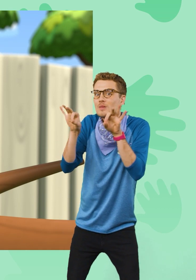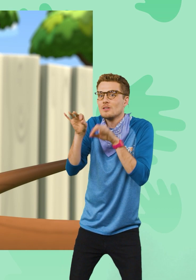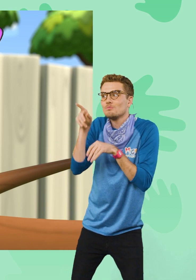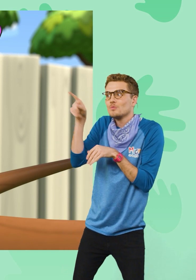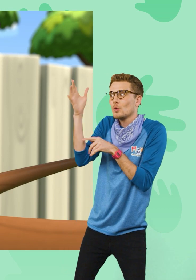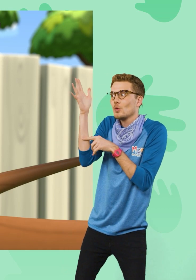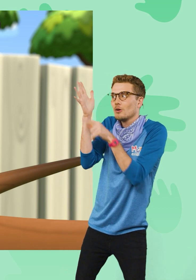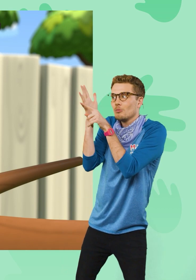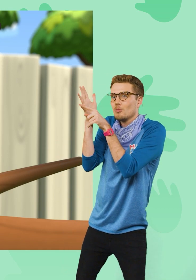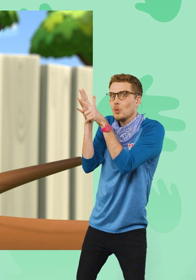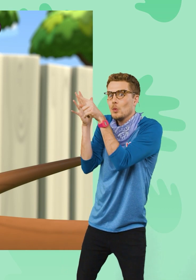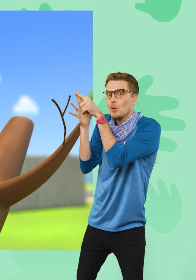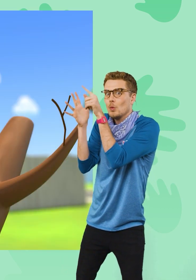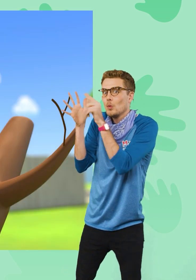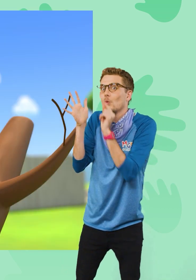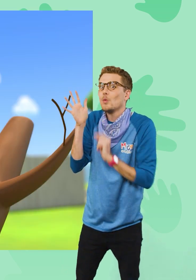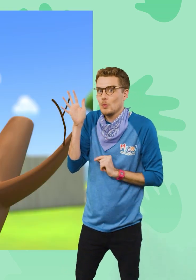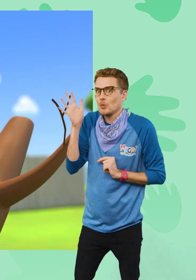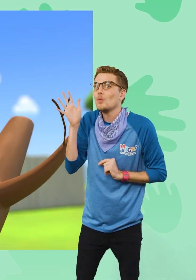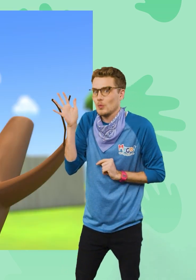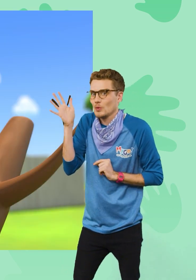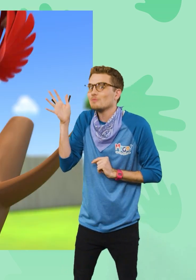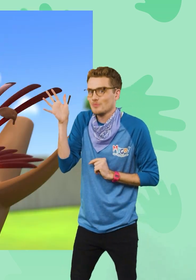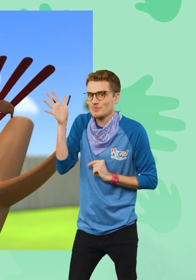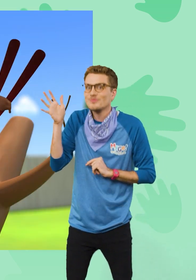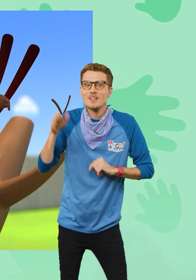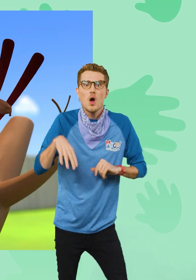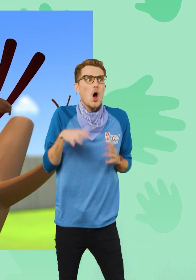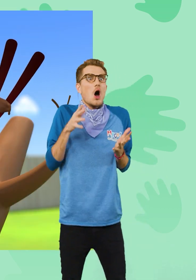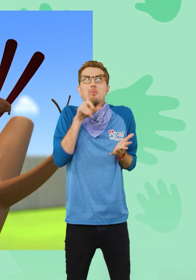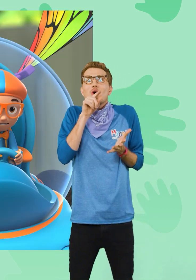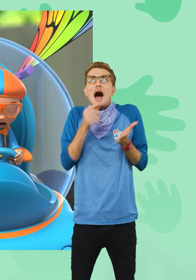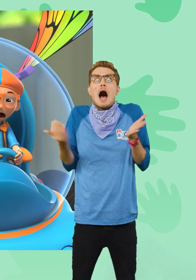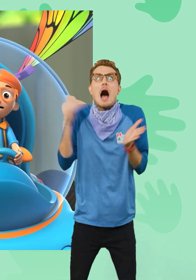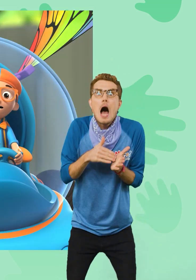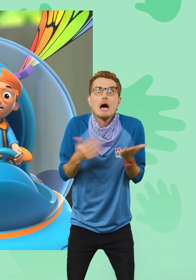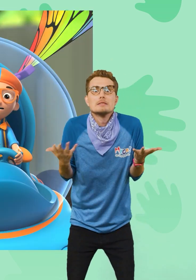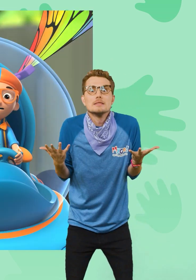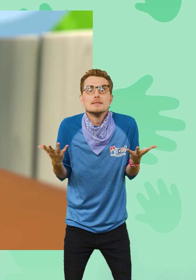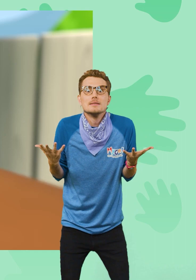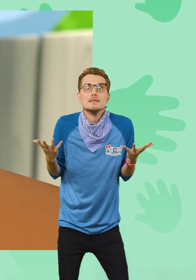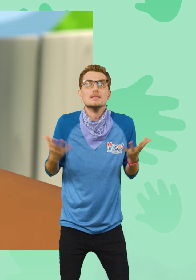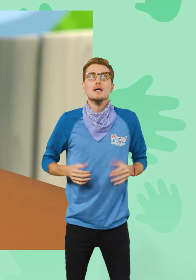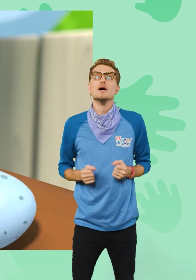Now all we need are some twigs from the end of this branch. This guy again?